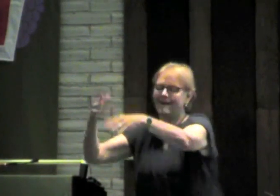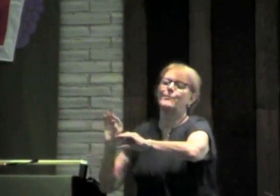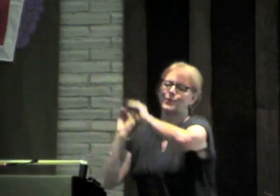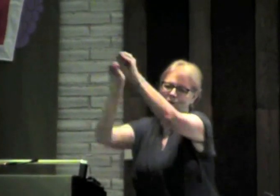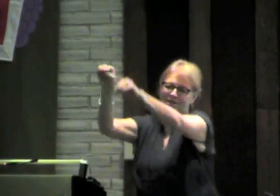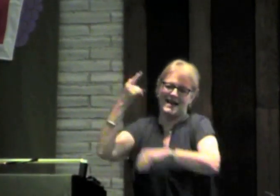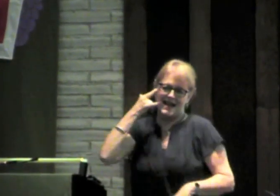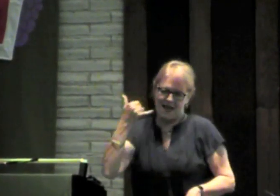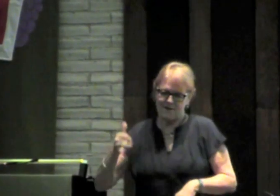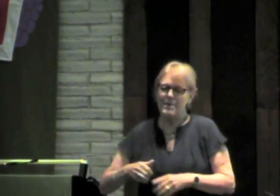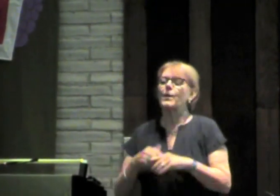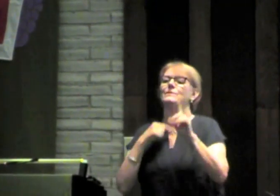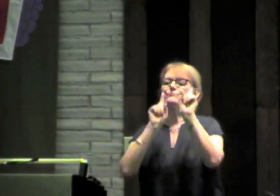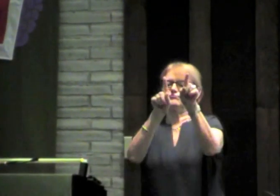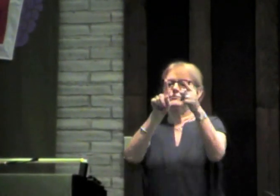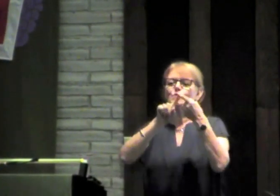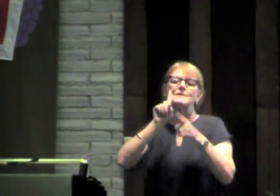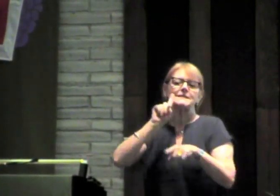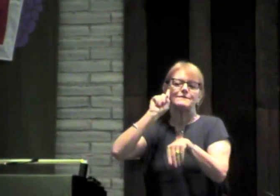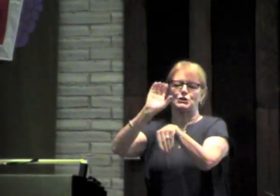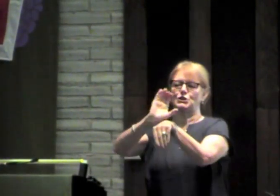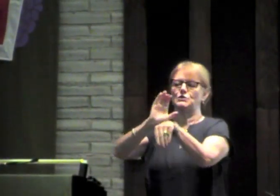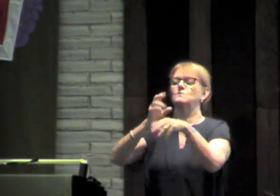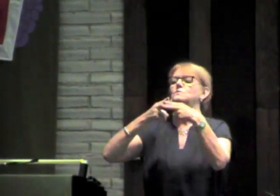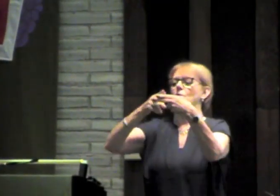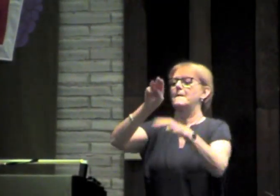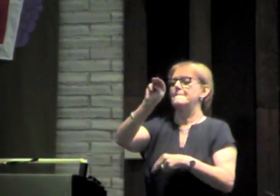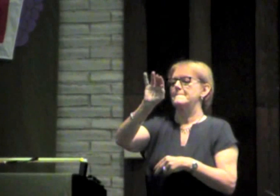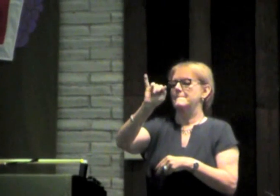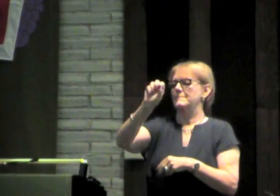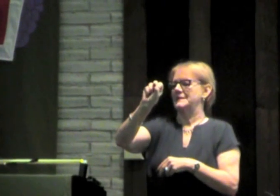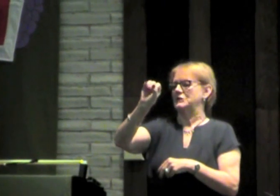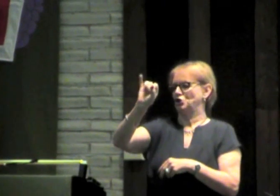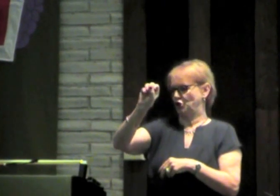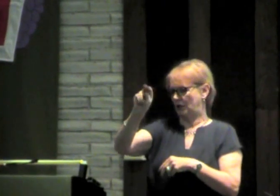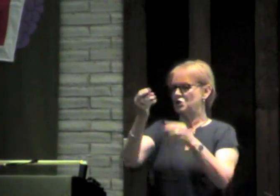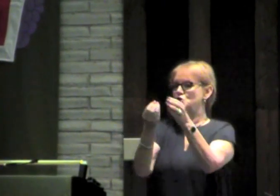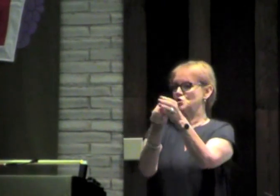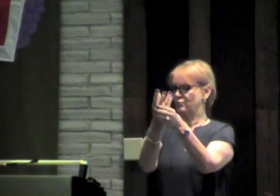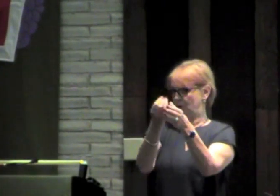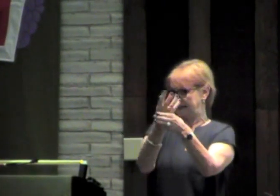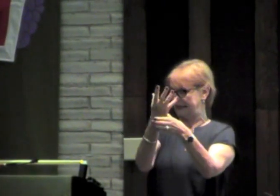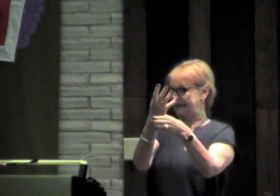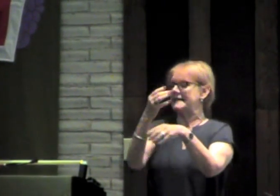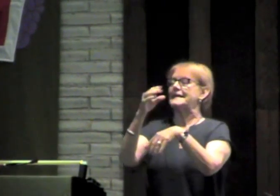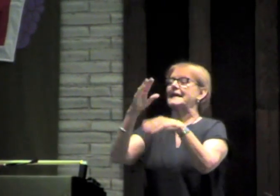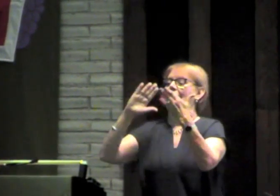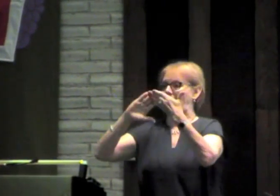away to college, and ended up moving to California. I go to a deaf church called Mission